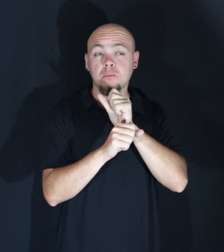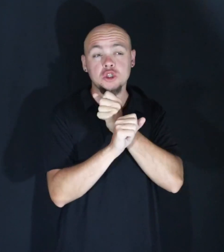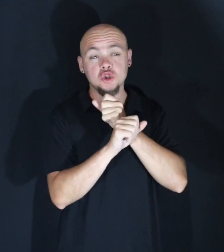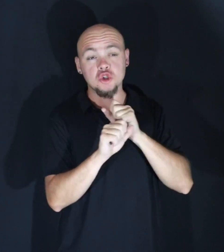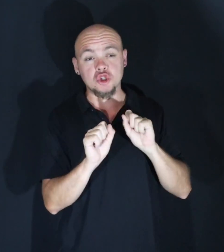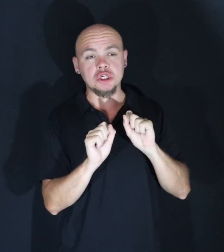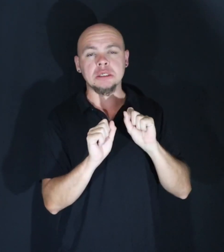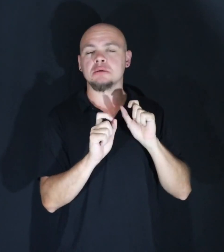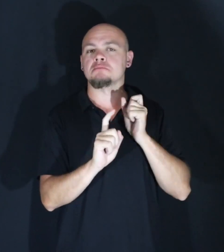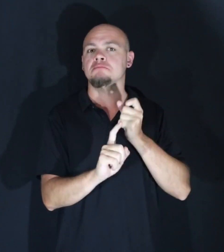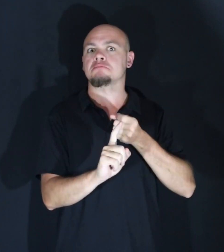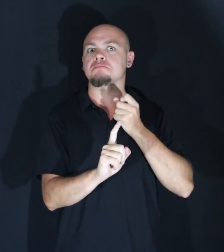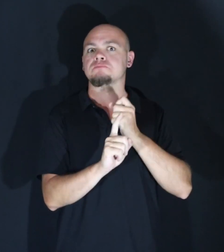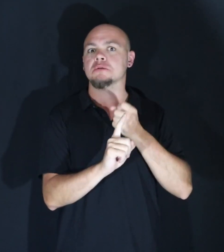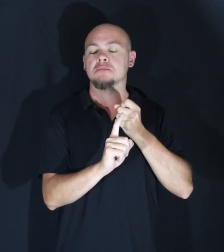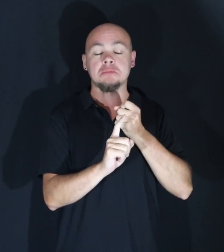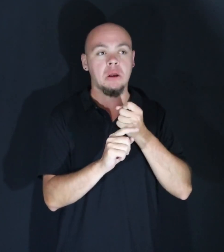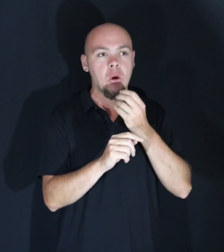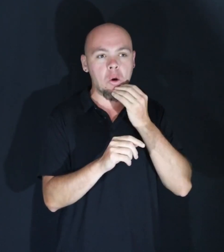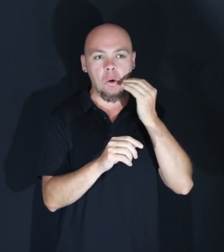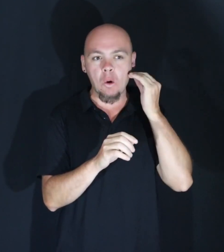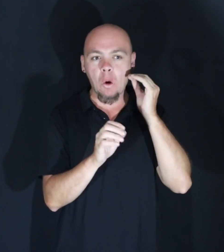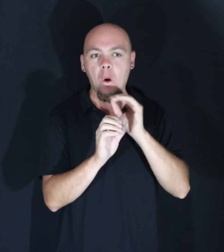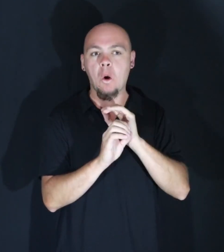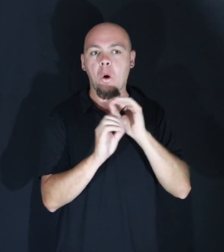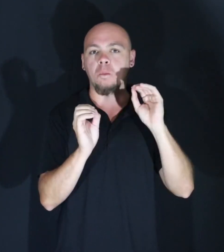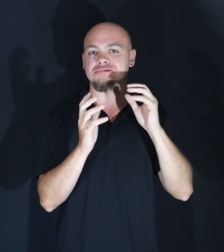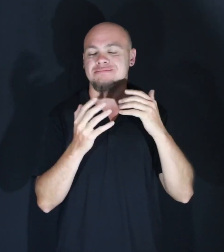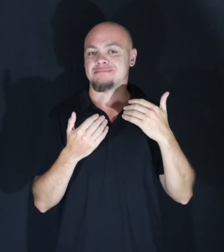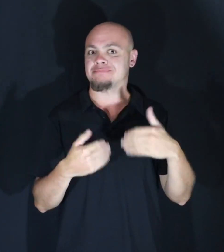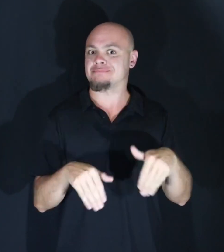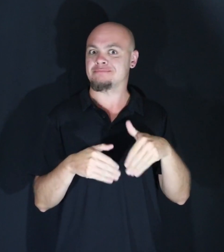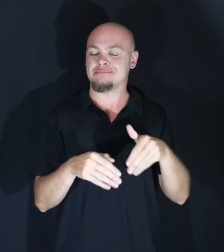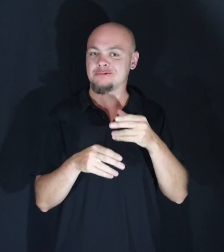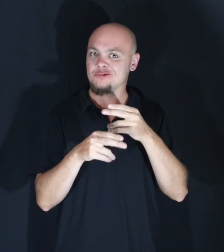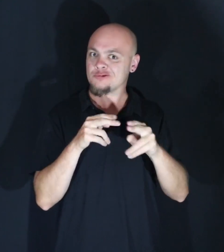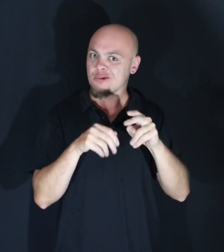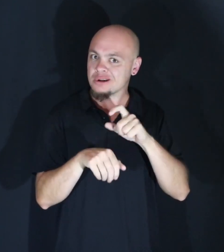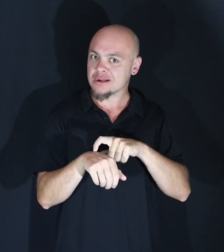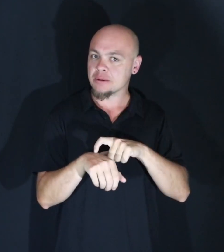being homeless in a very short time. One evening,